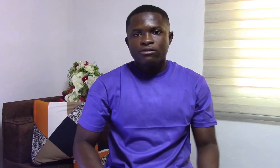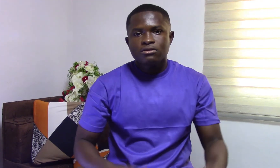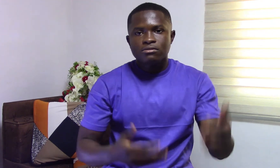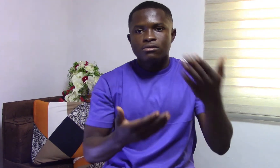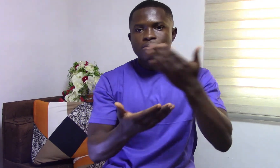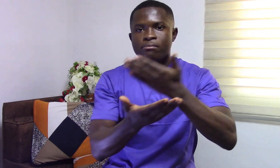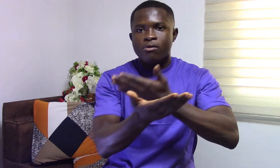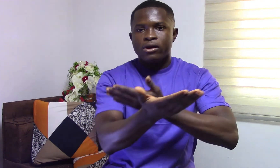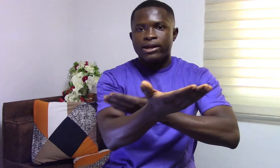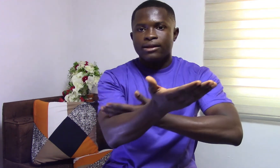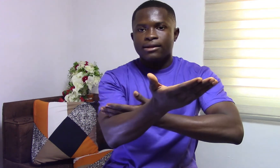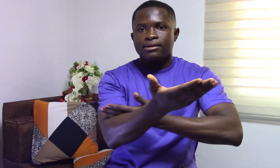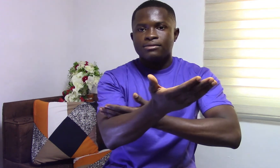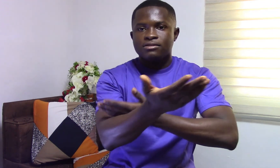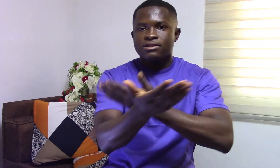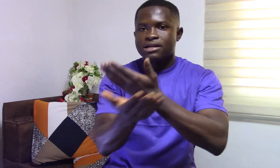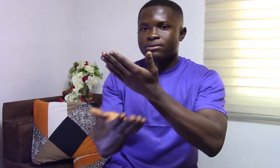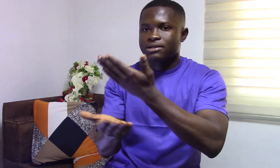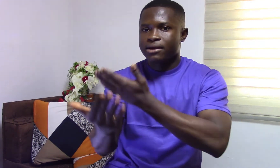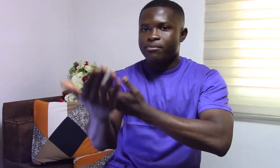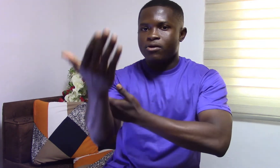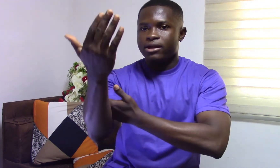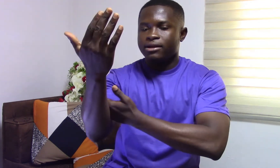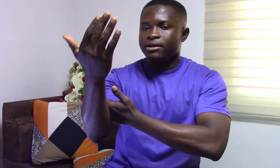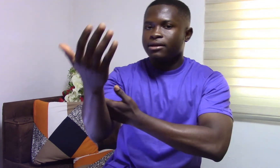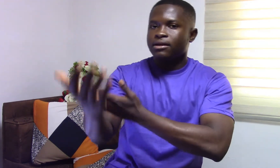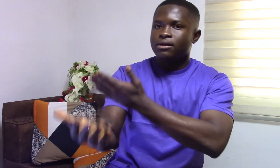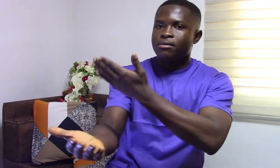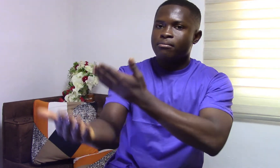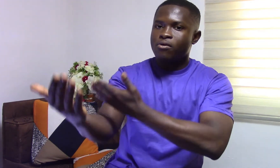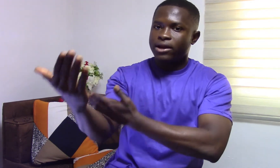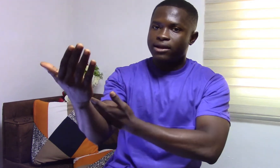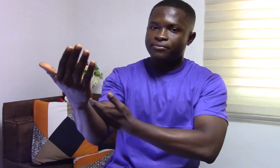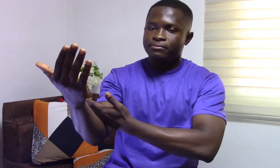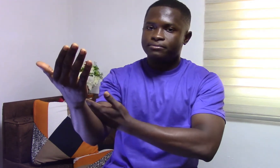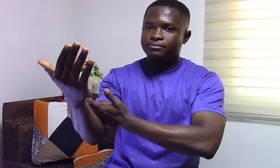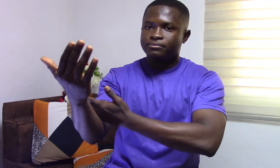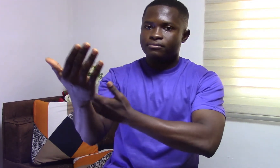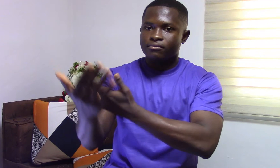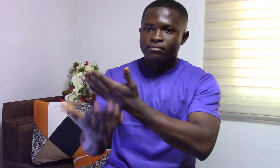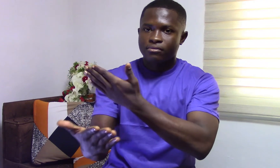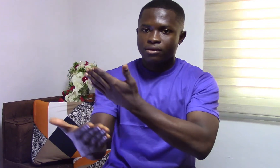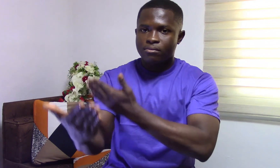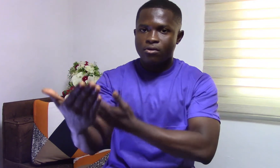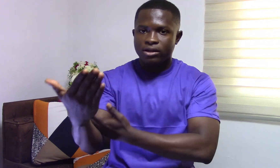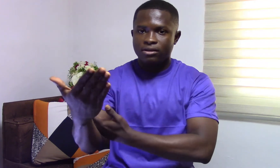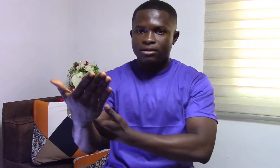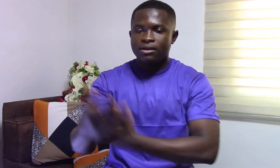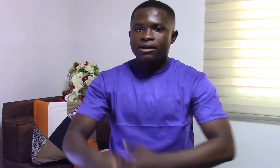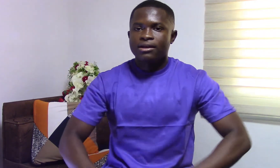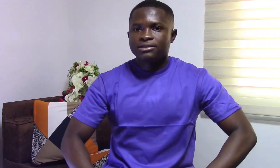to morning. So this is how you sign morning. Morning. Morning.